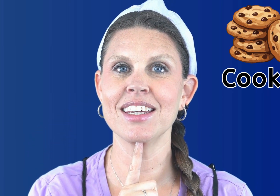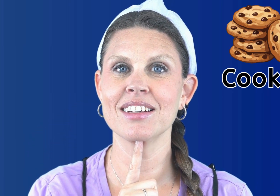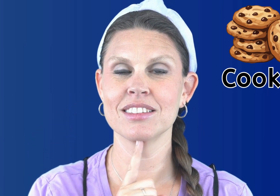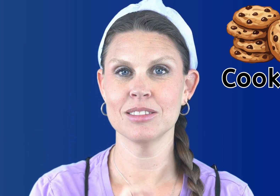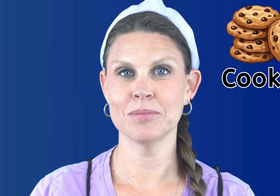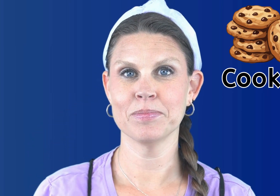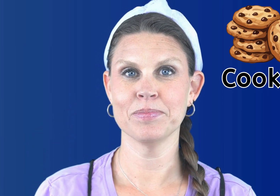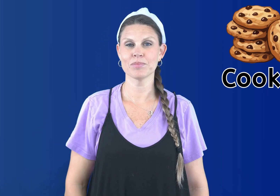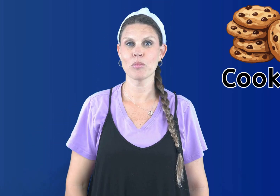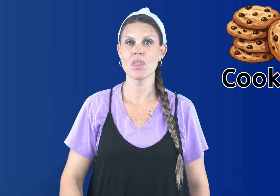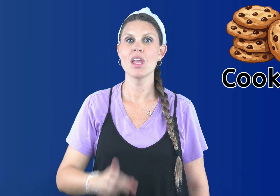Cookie.